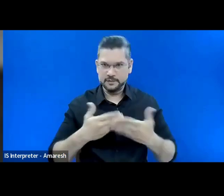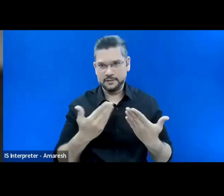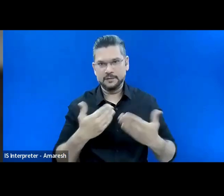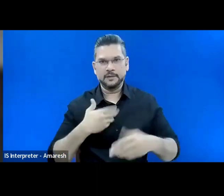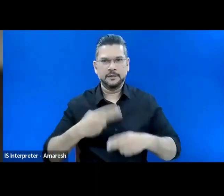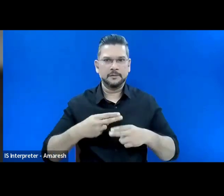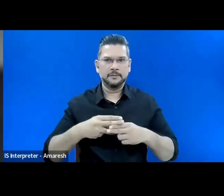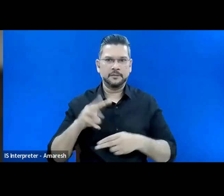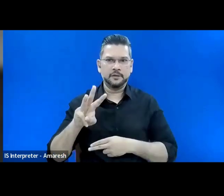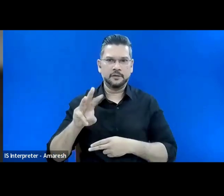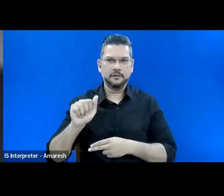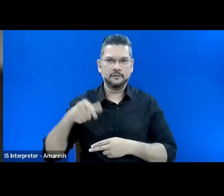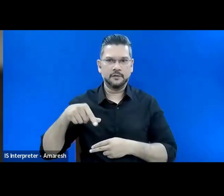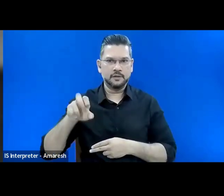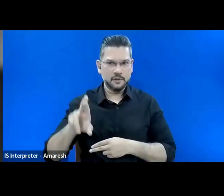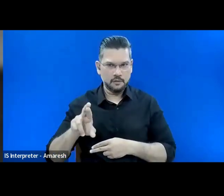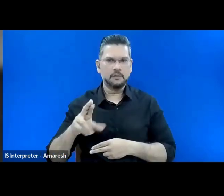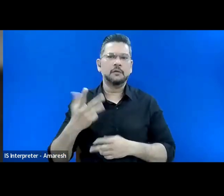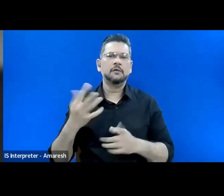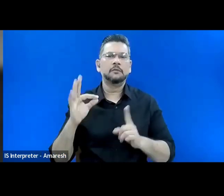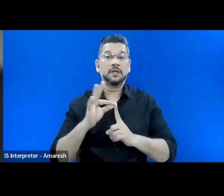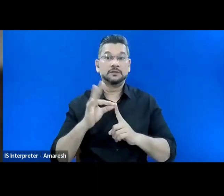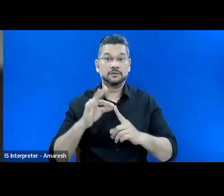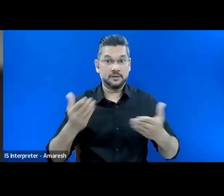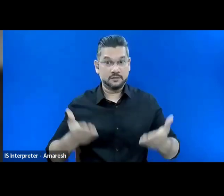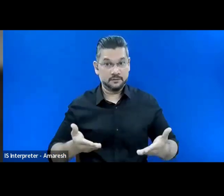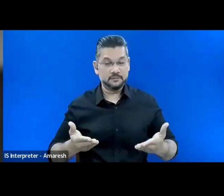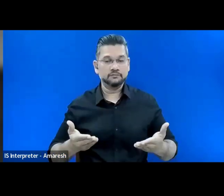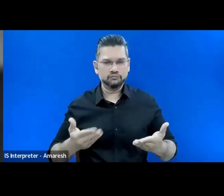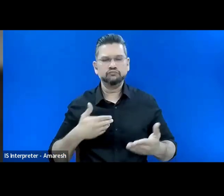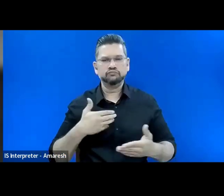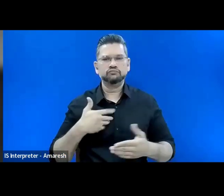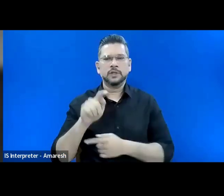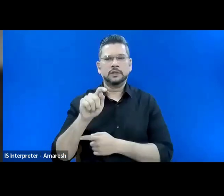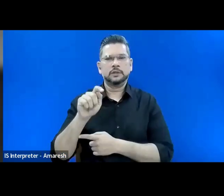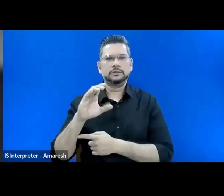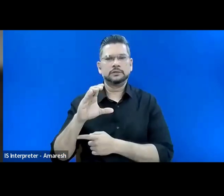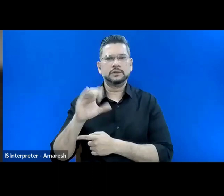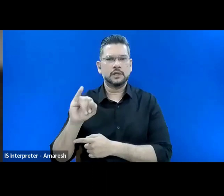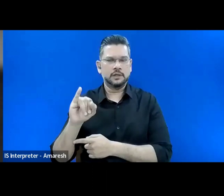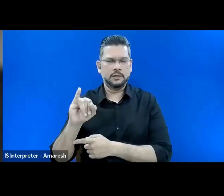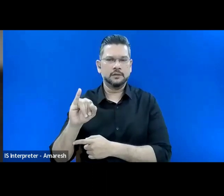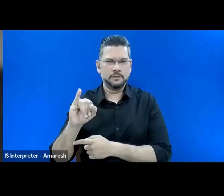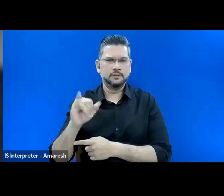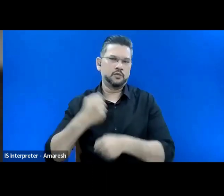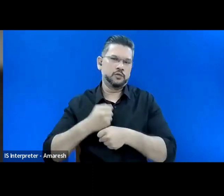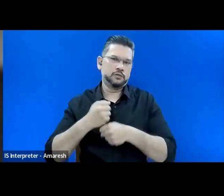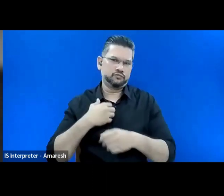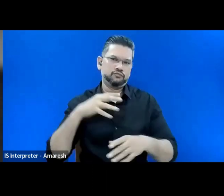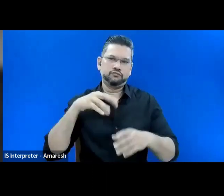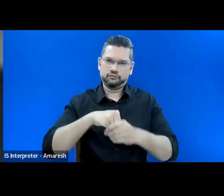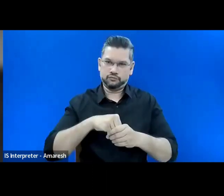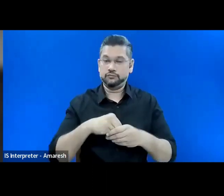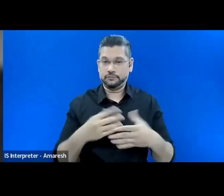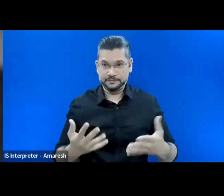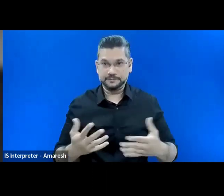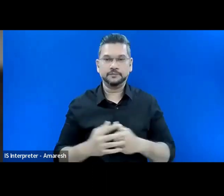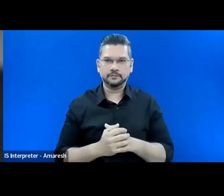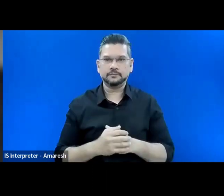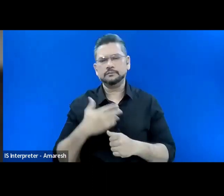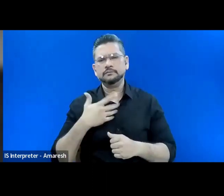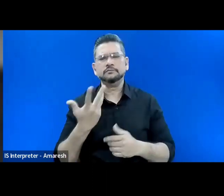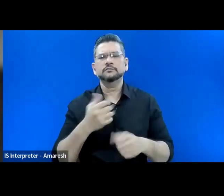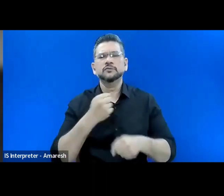in Pakistan, and I'm working with Transforming Communities for Inclusion, TCI, as a